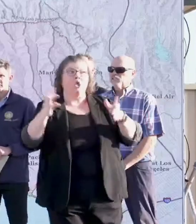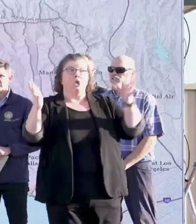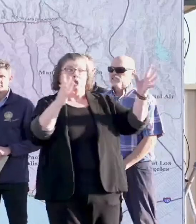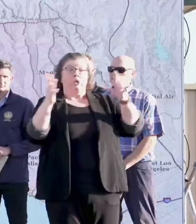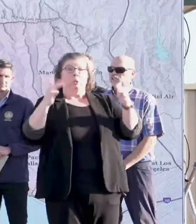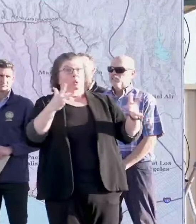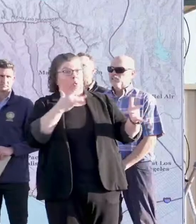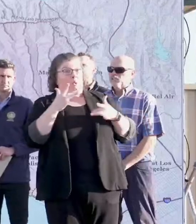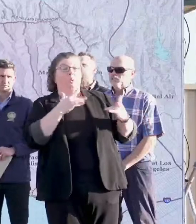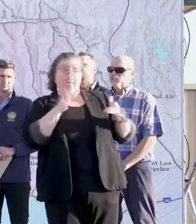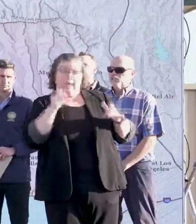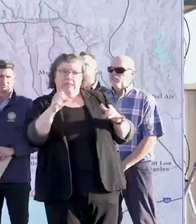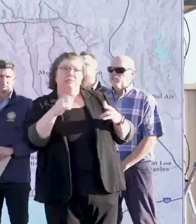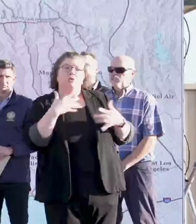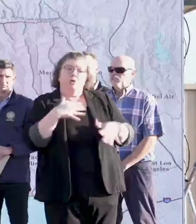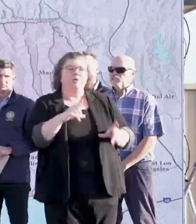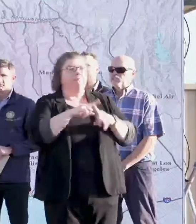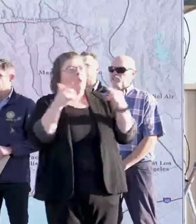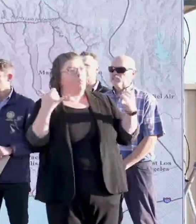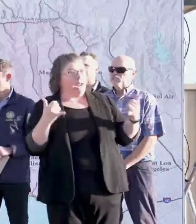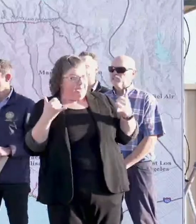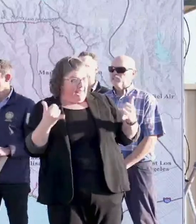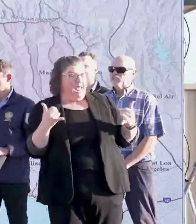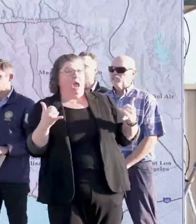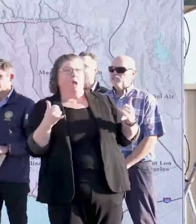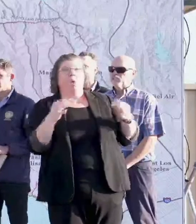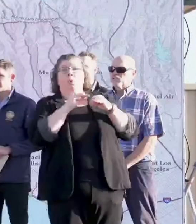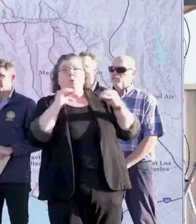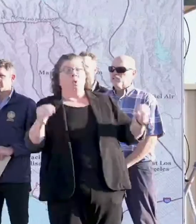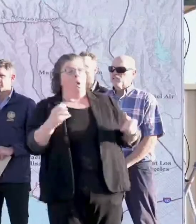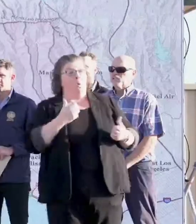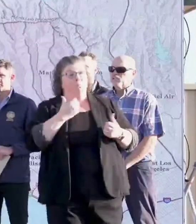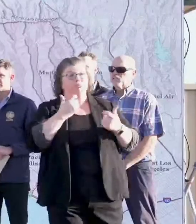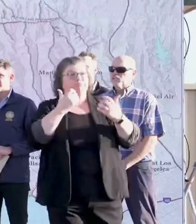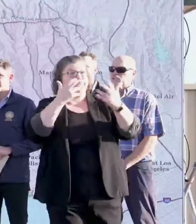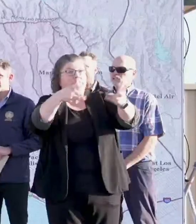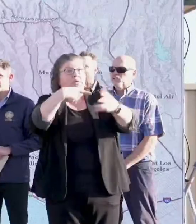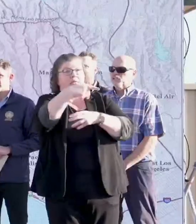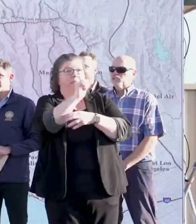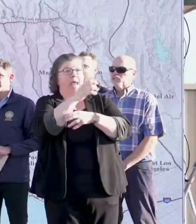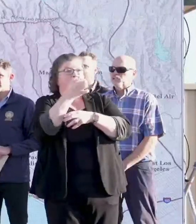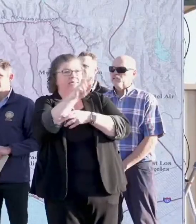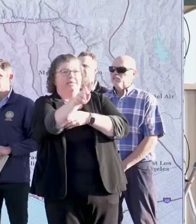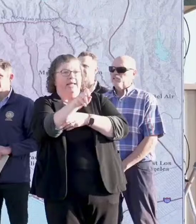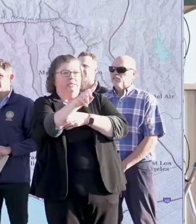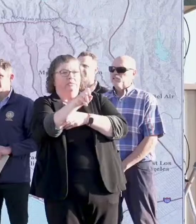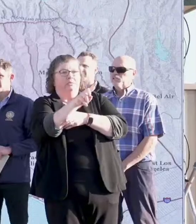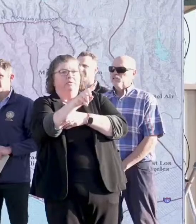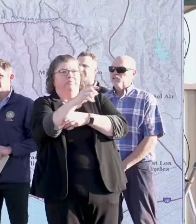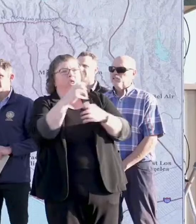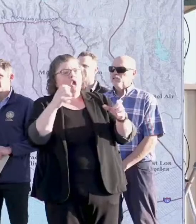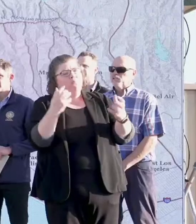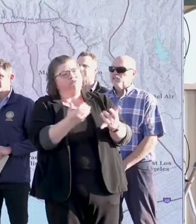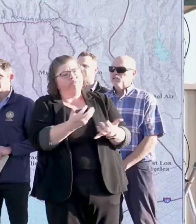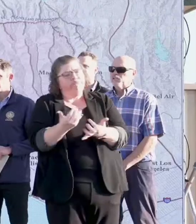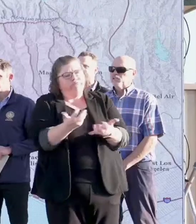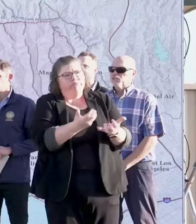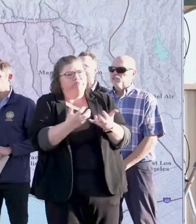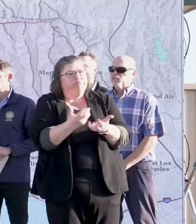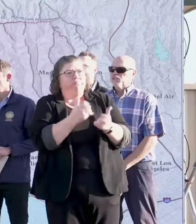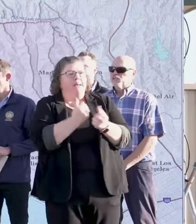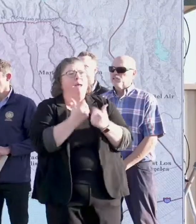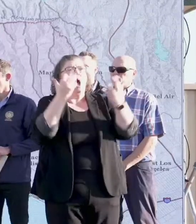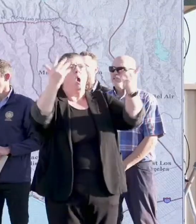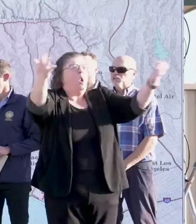conditions, but right now there are no open smoke flames in the Palisades fire. Of course, they're smoldering, and they're going to be working every